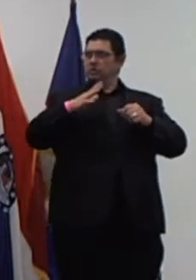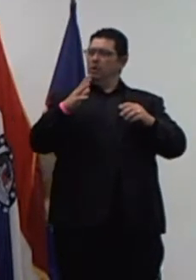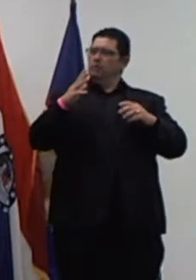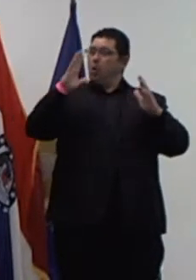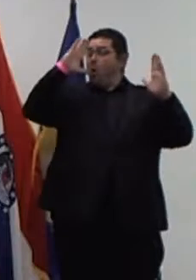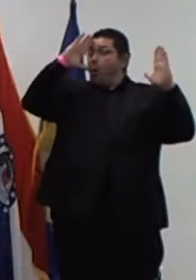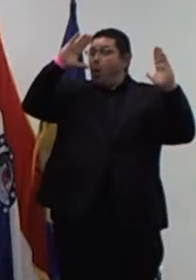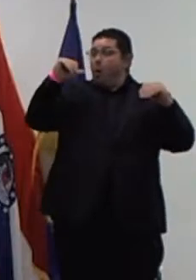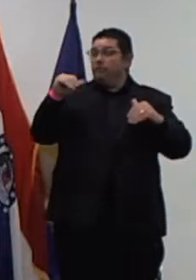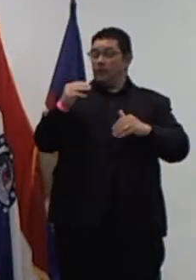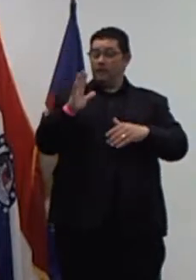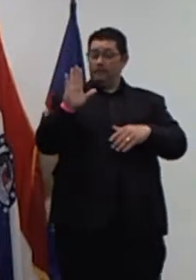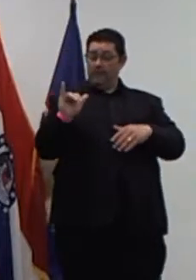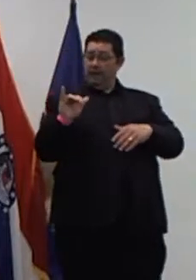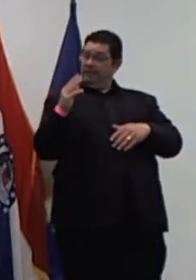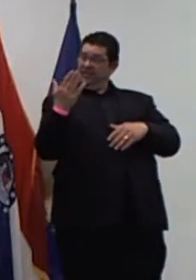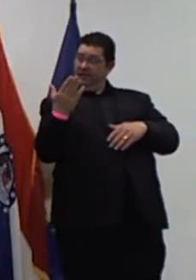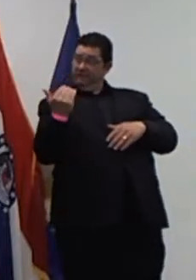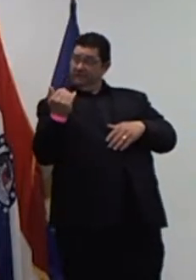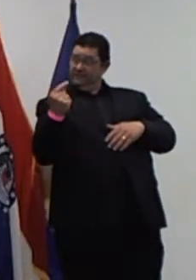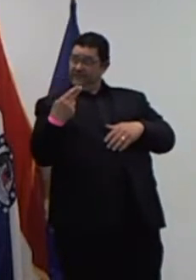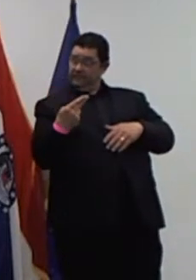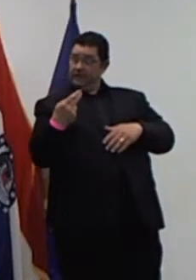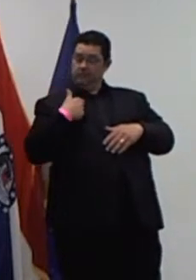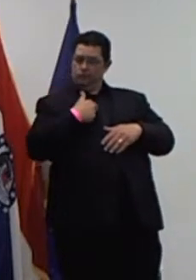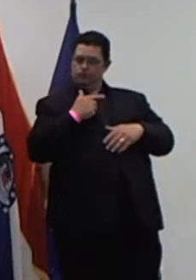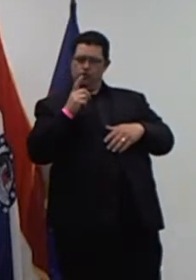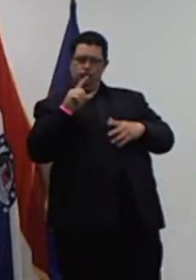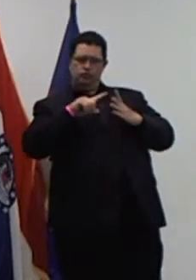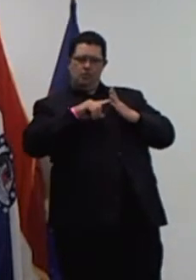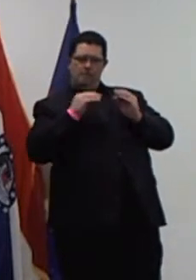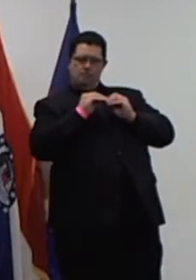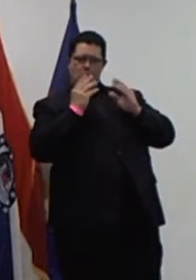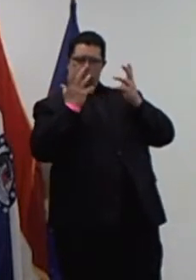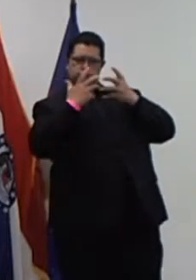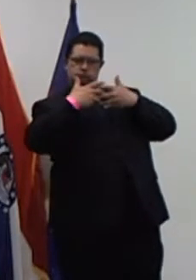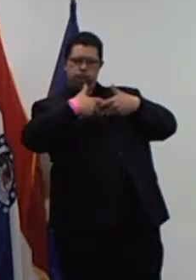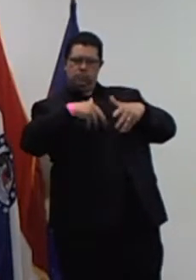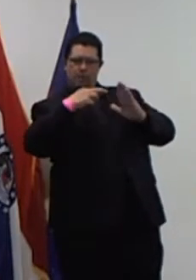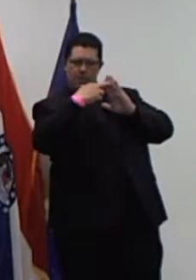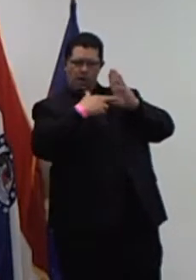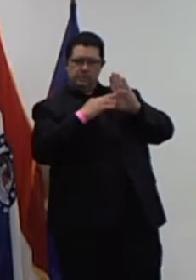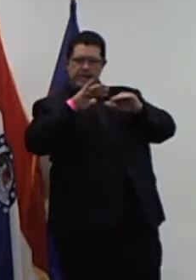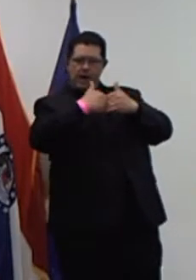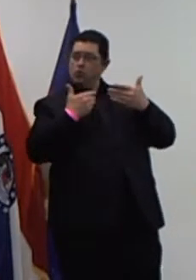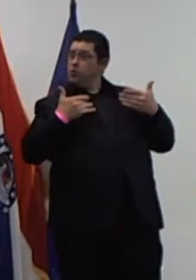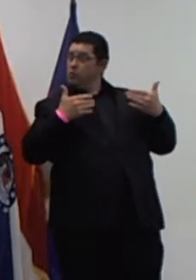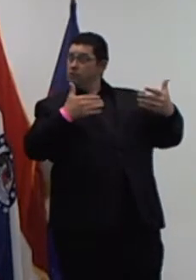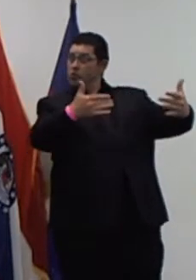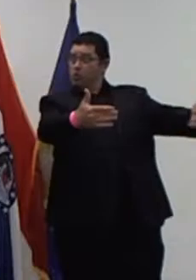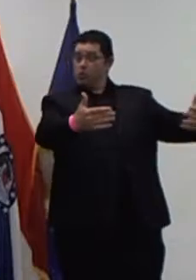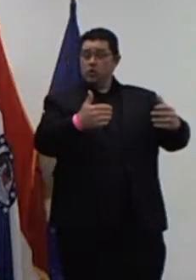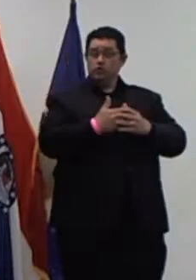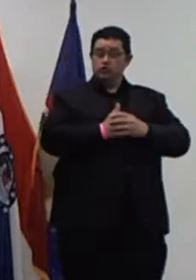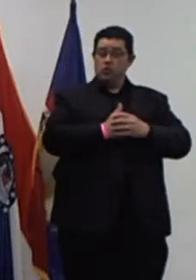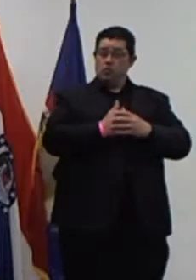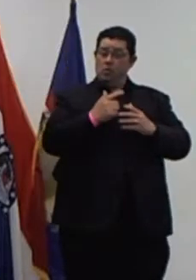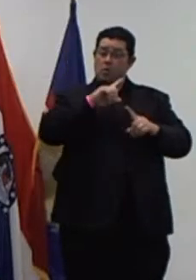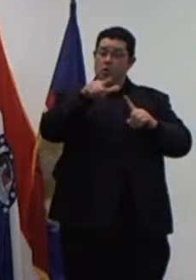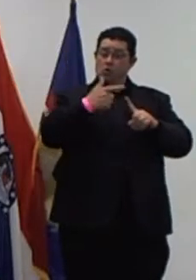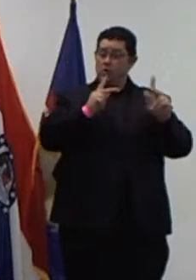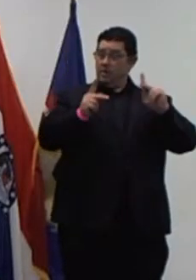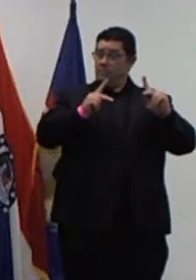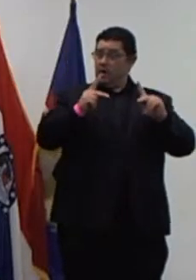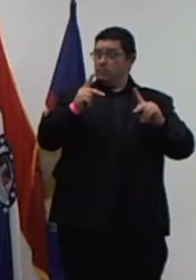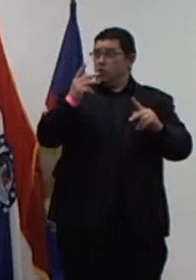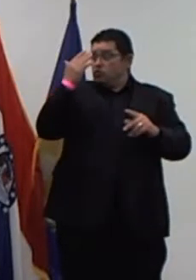by the 15th, we're starting to line more up about policy and about how we're going to move forward. So I think people out there knows wherever you go in the